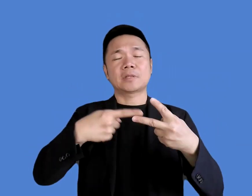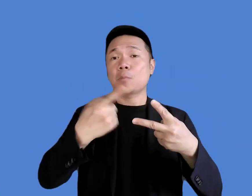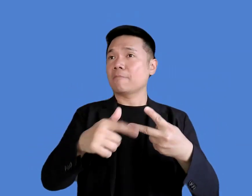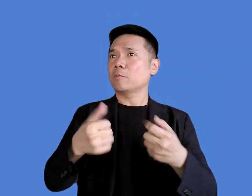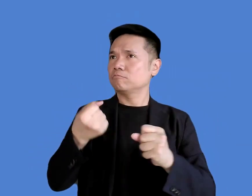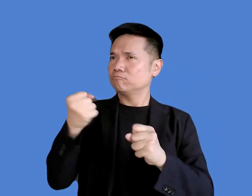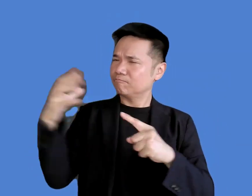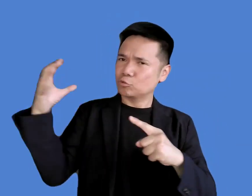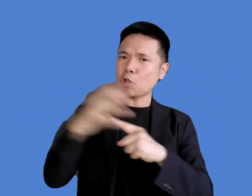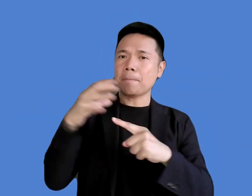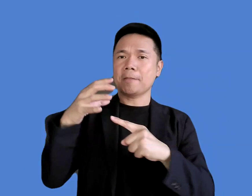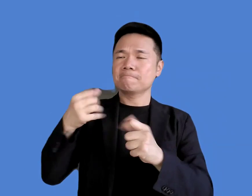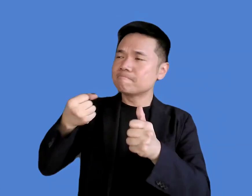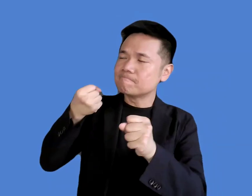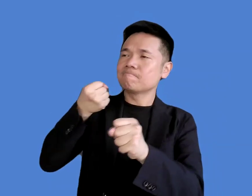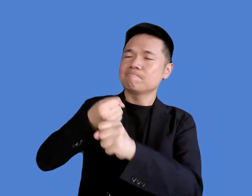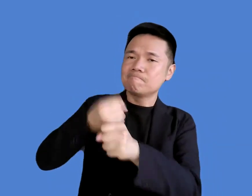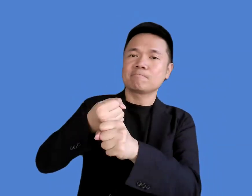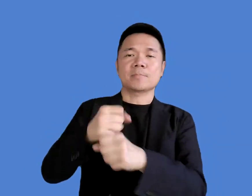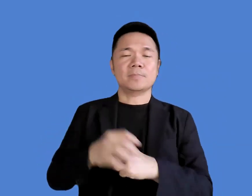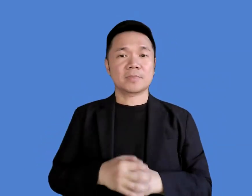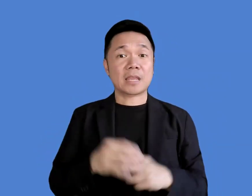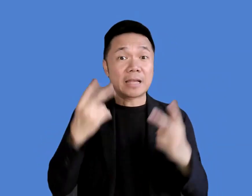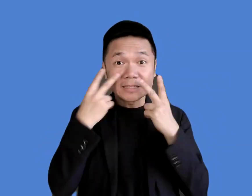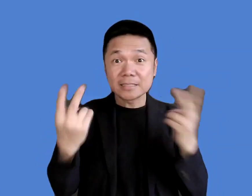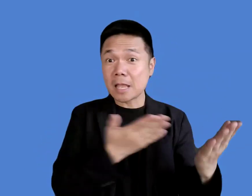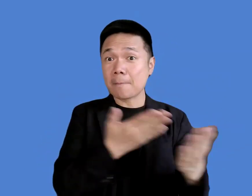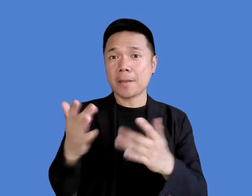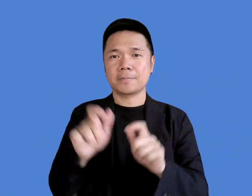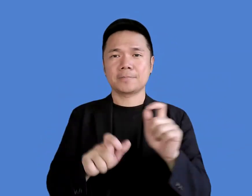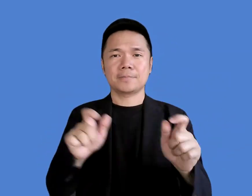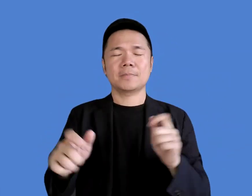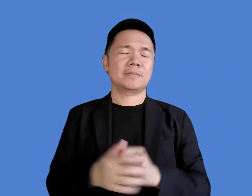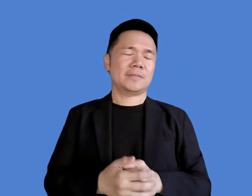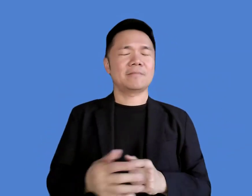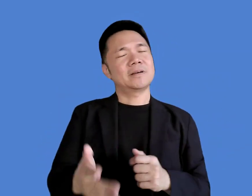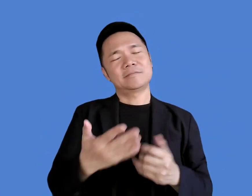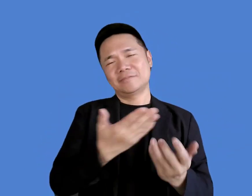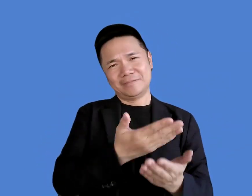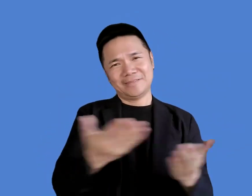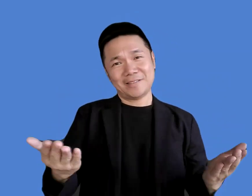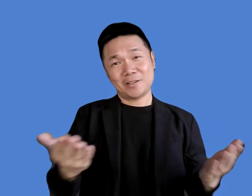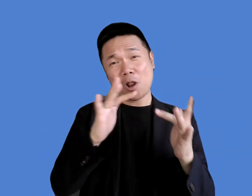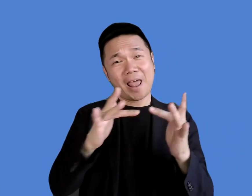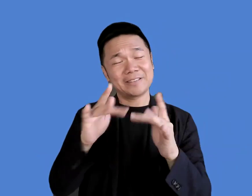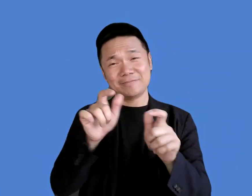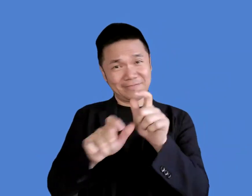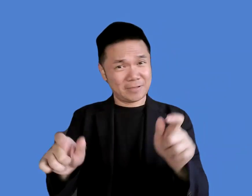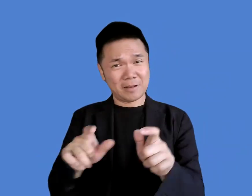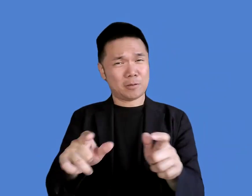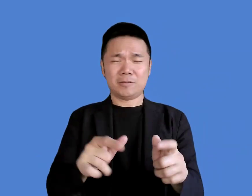champions. A lot of you who are online now, I'd really just like to take a moment to give all of you an